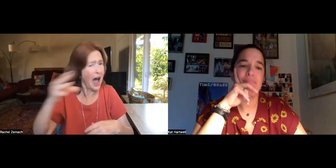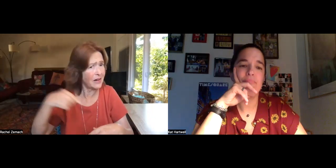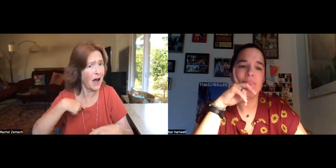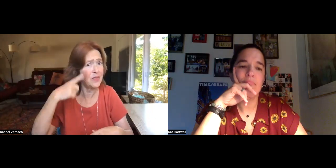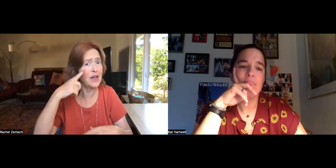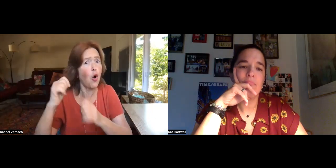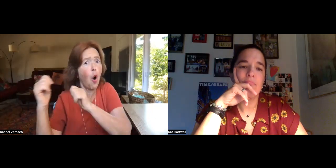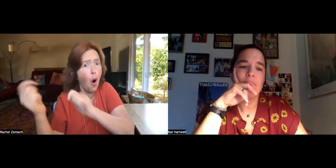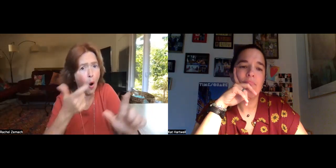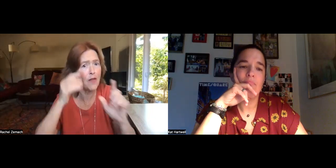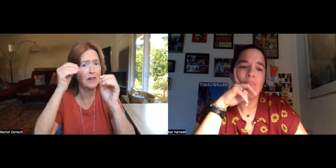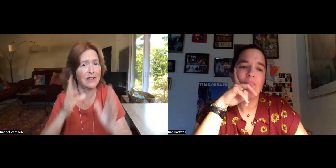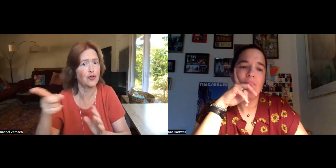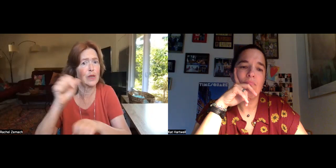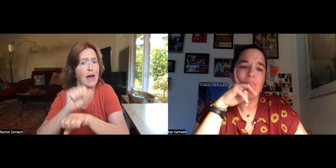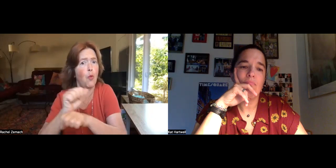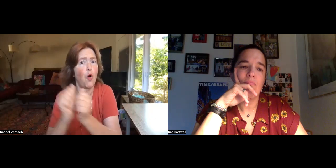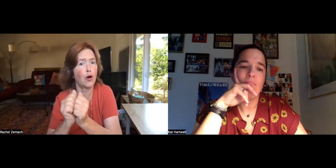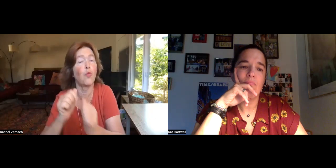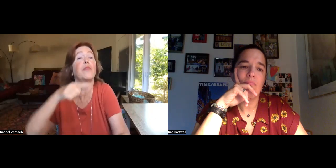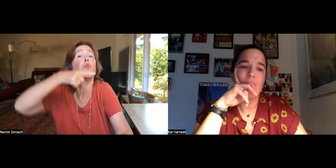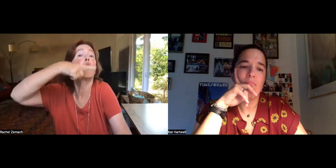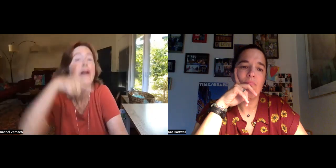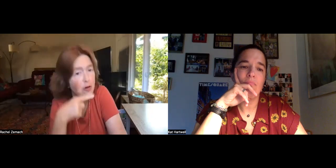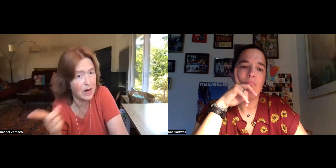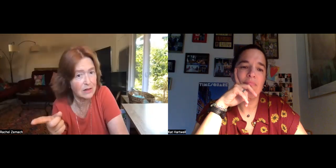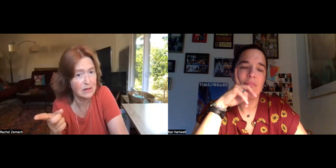and I think all the teachers they work with,